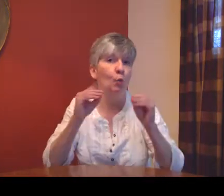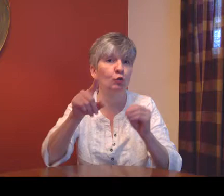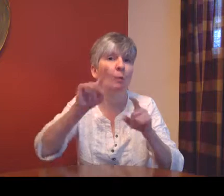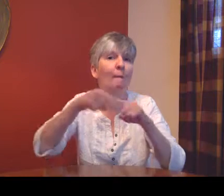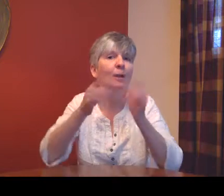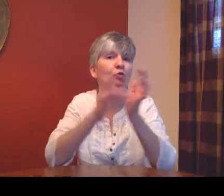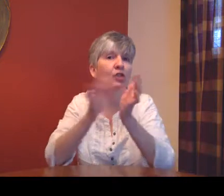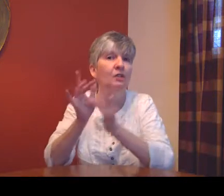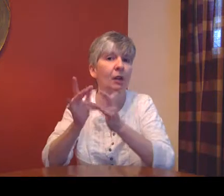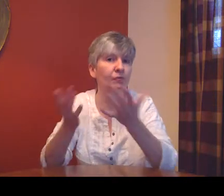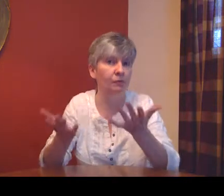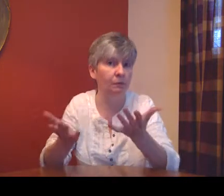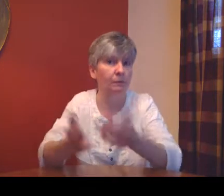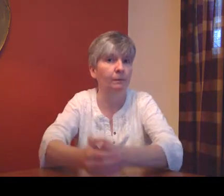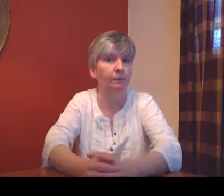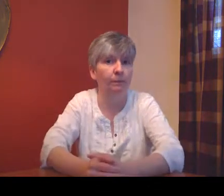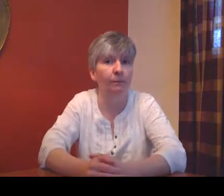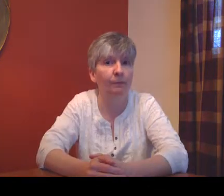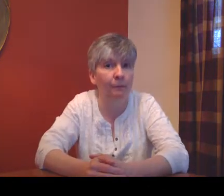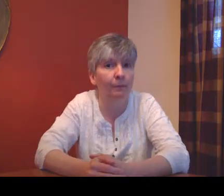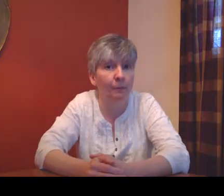Or who first taught you about Jesus.